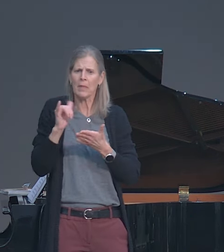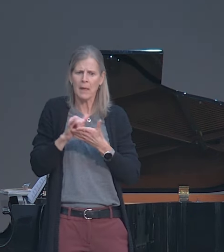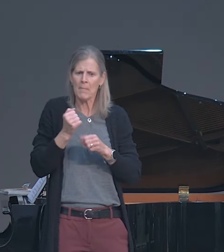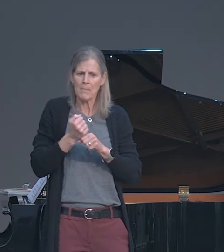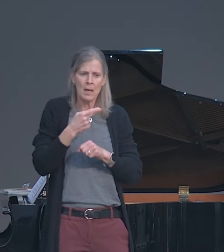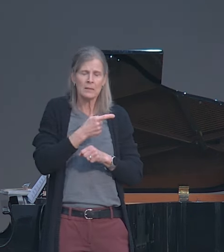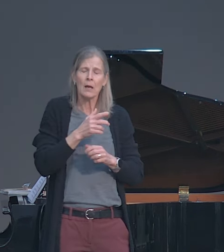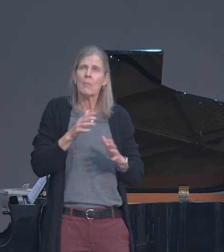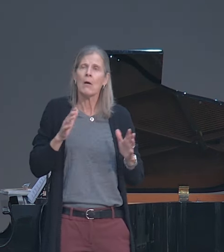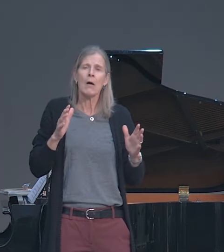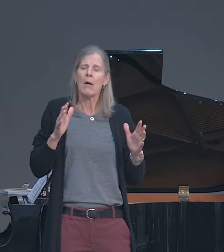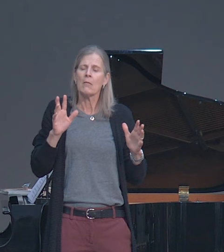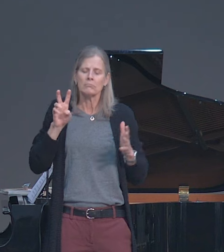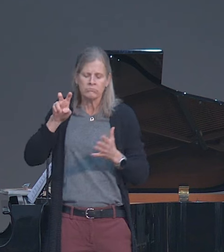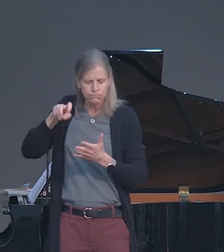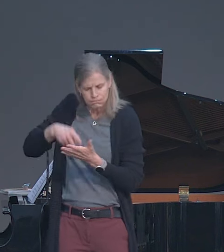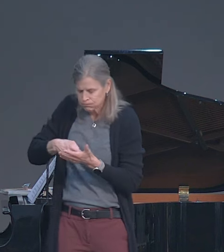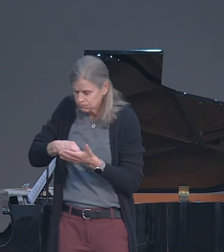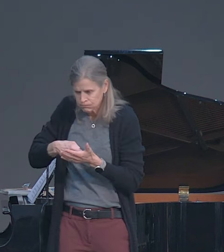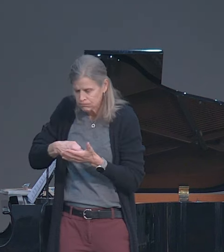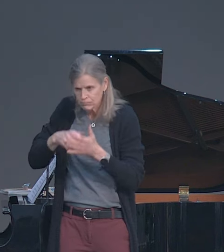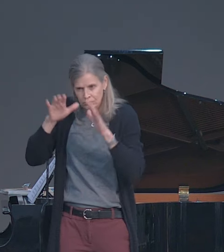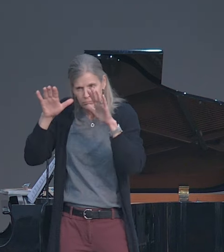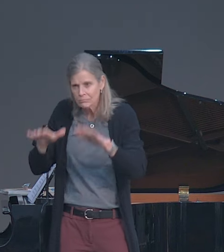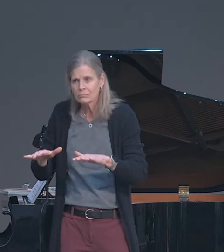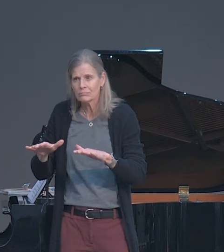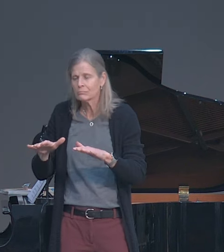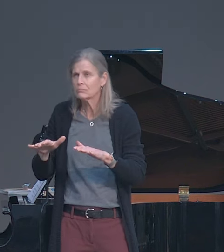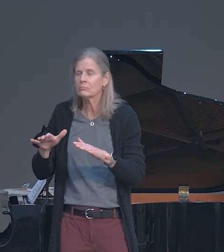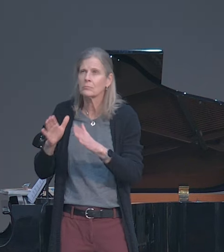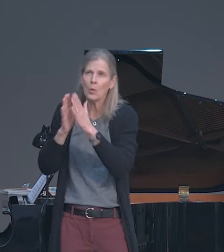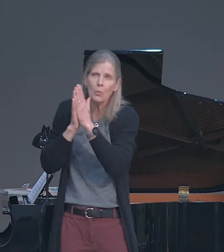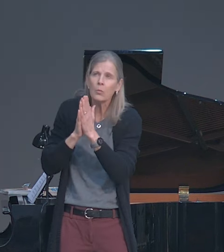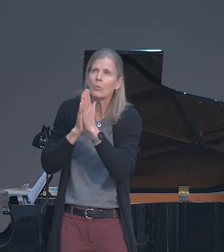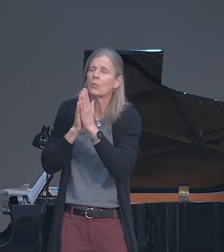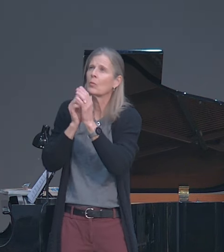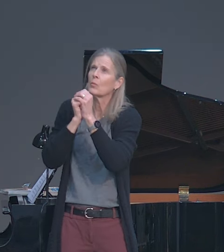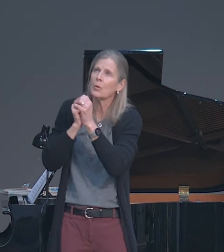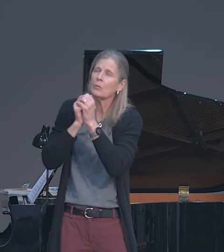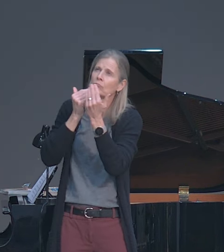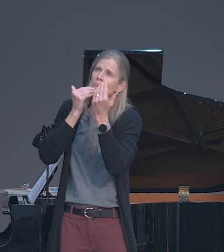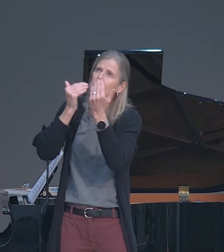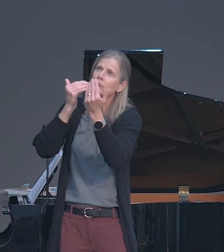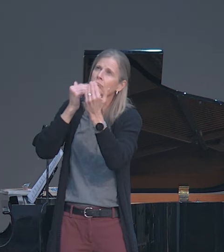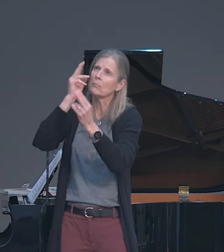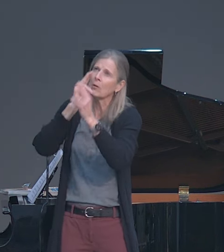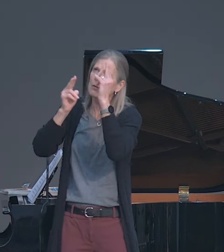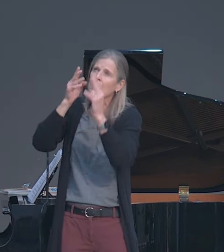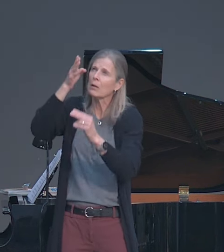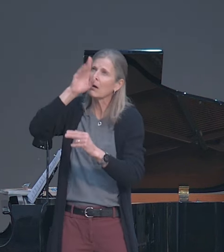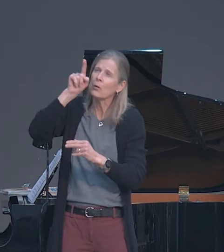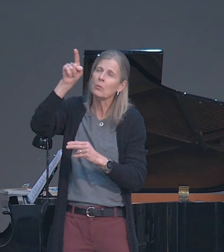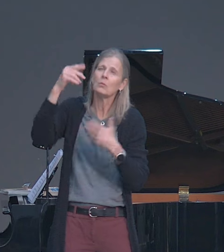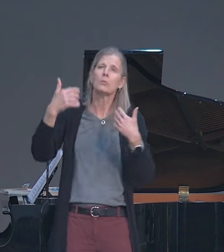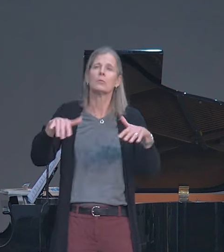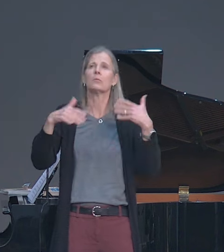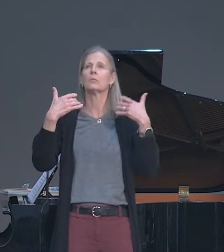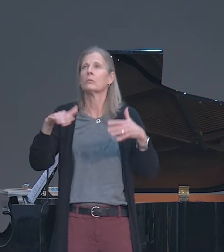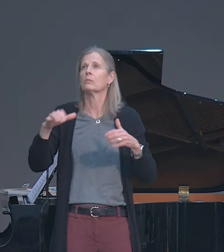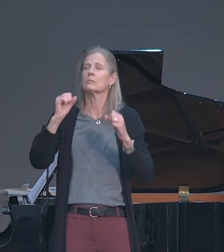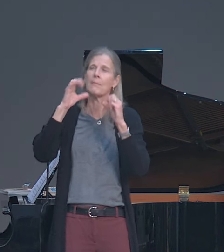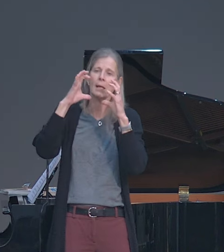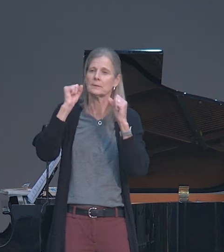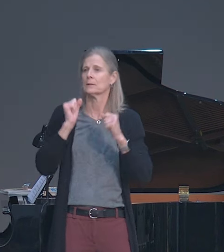him or her to their knees. It ought to be declaring that God is glorious and